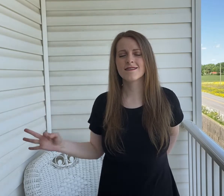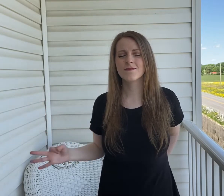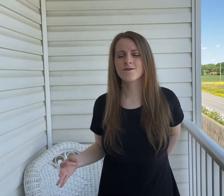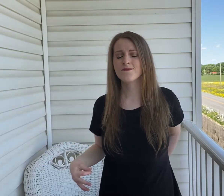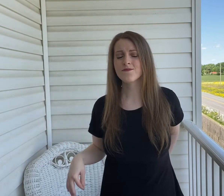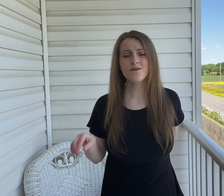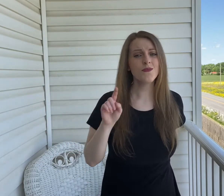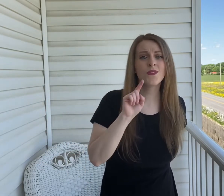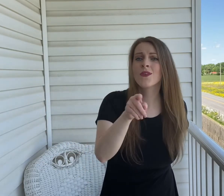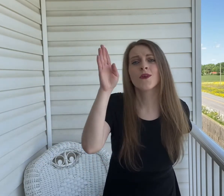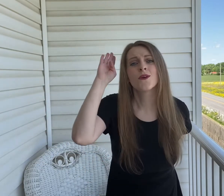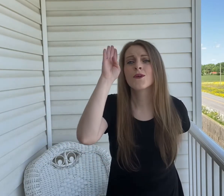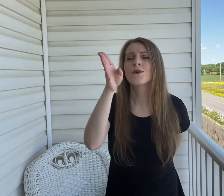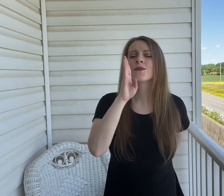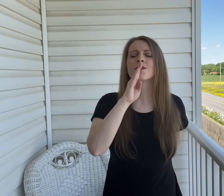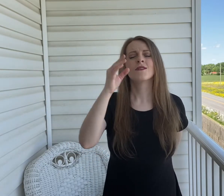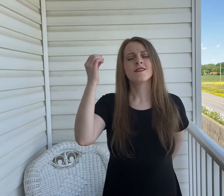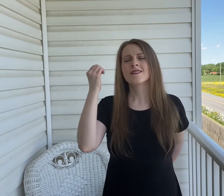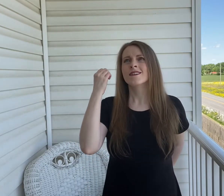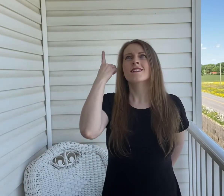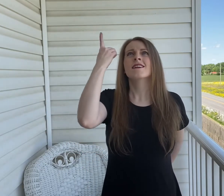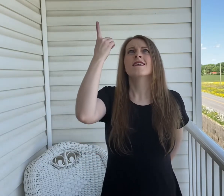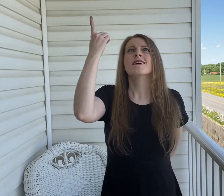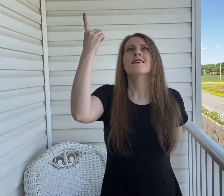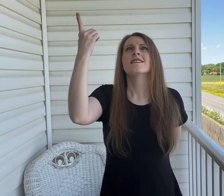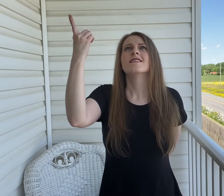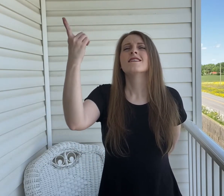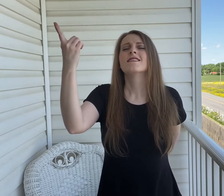found. You will be